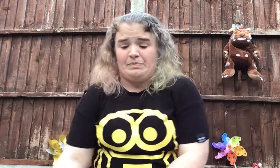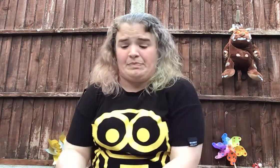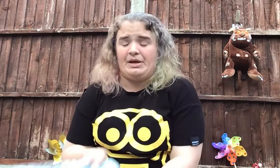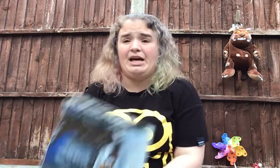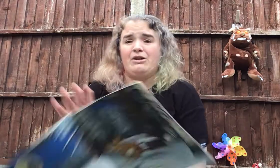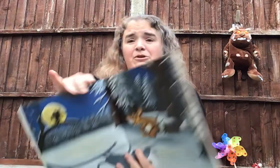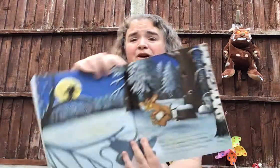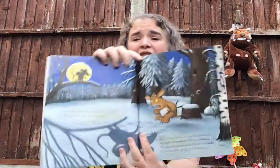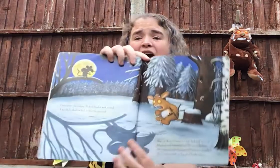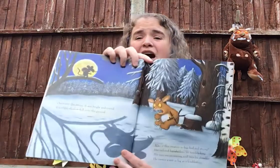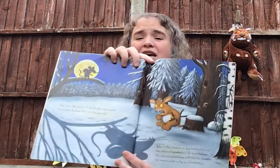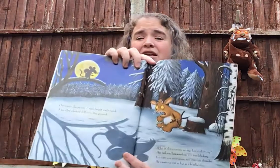Big, look at that.